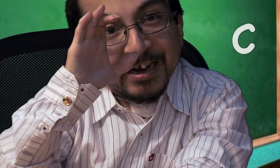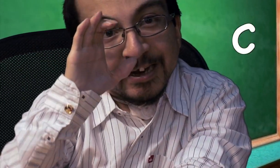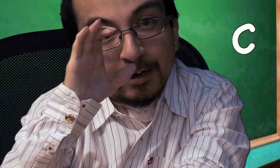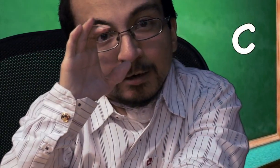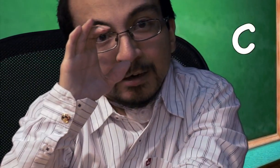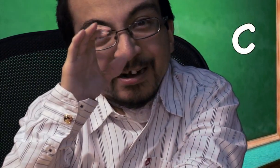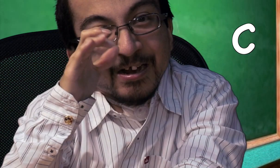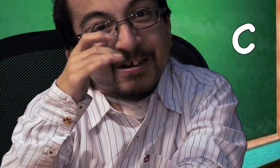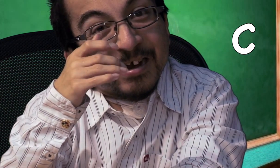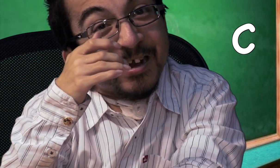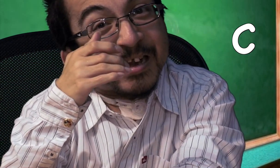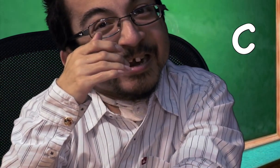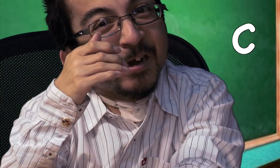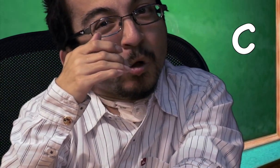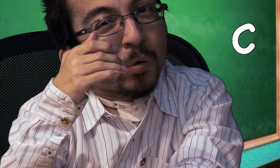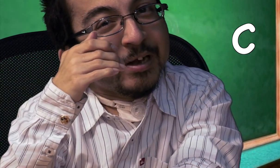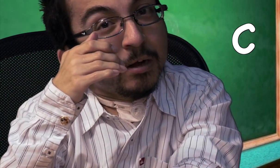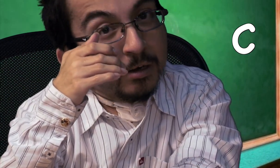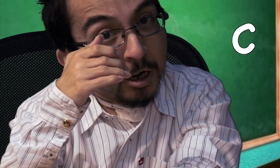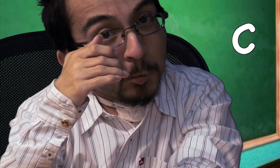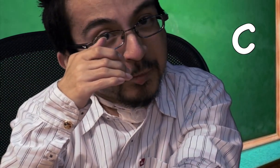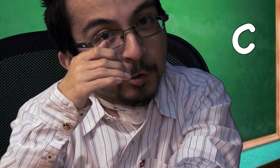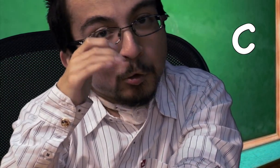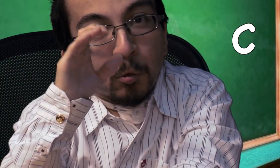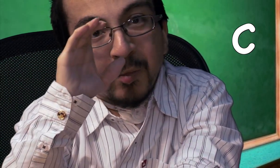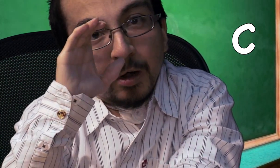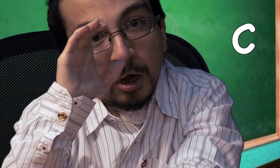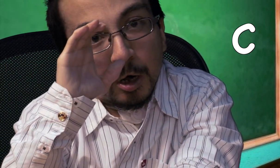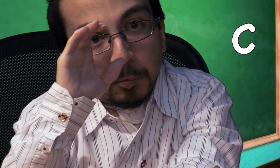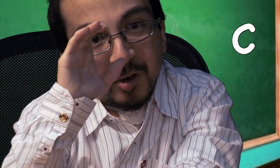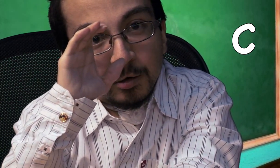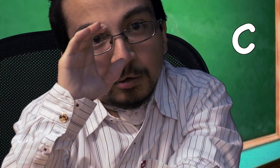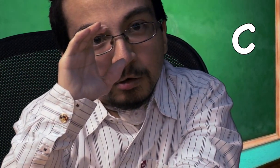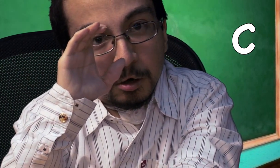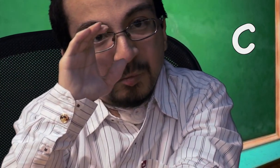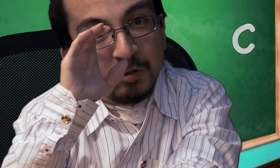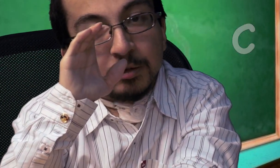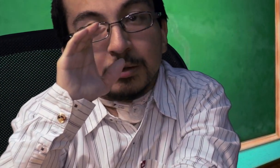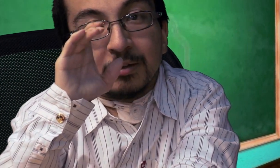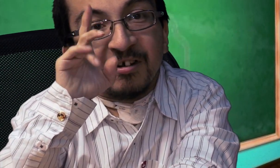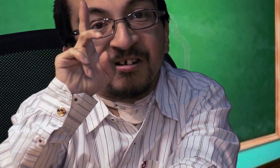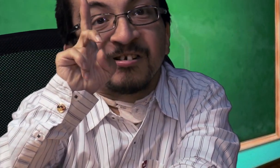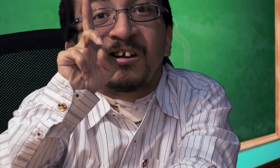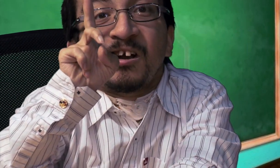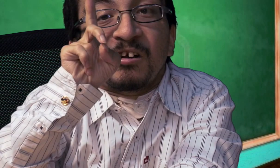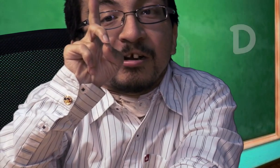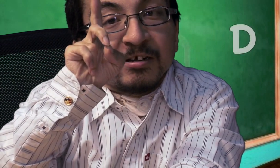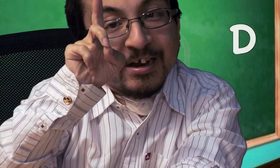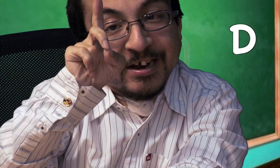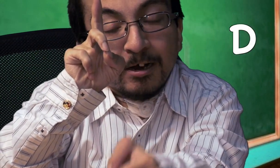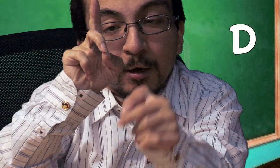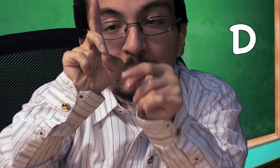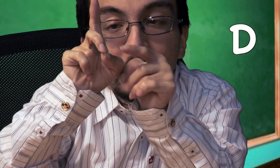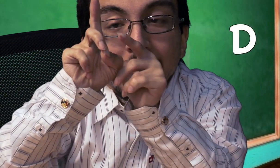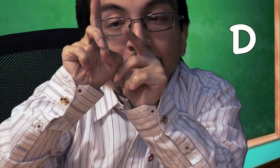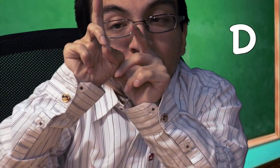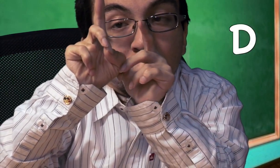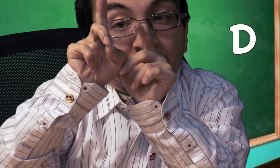C is just like you're holding a cup, but upwards. D is the